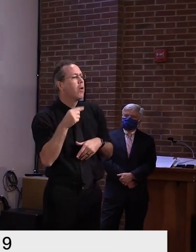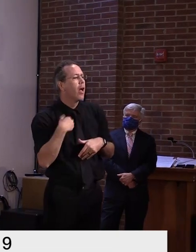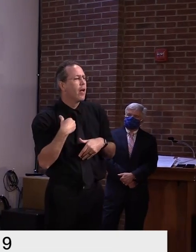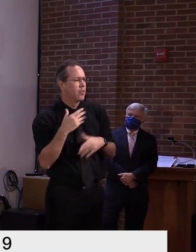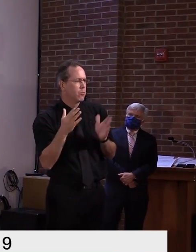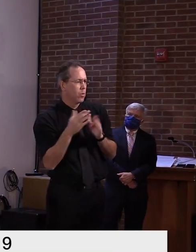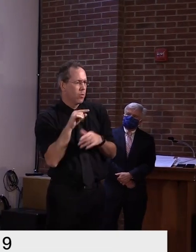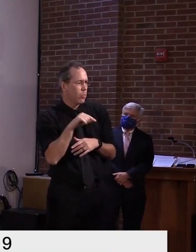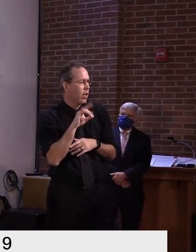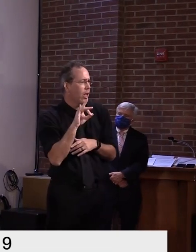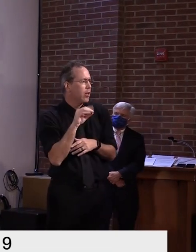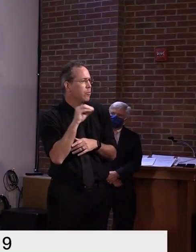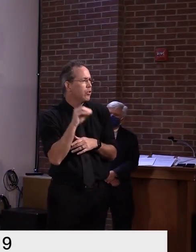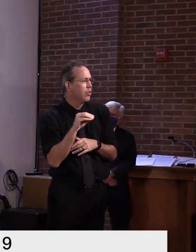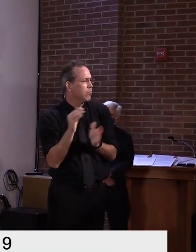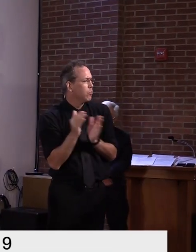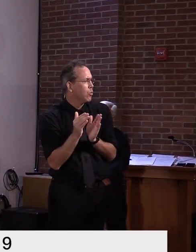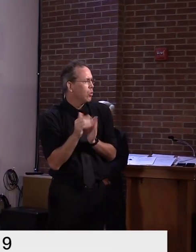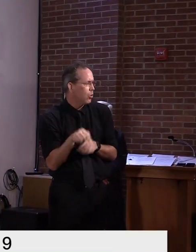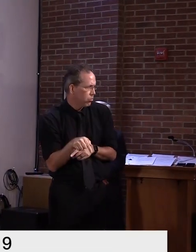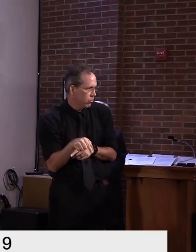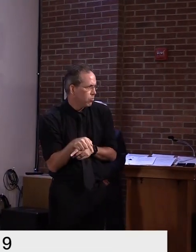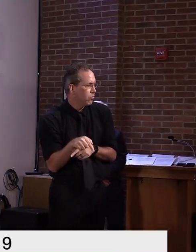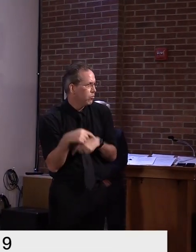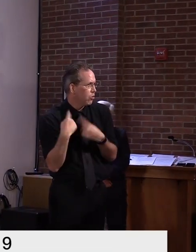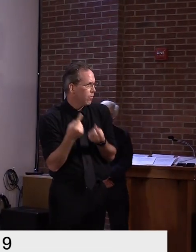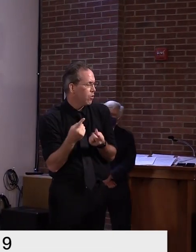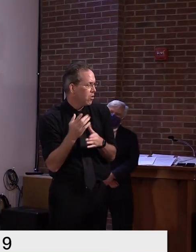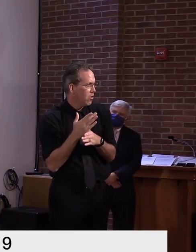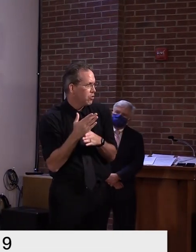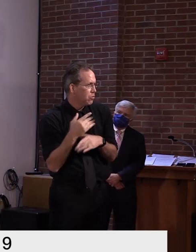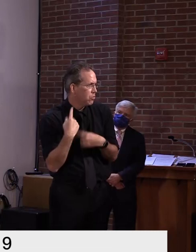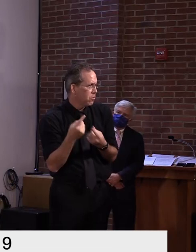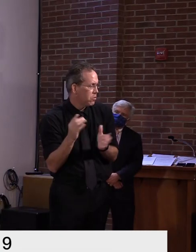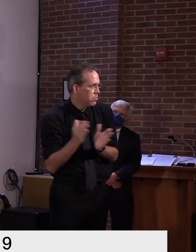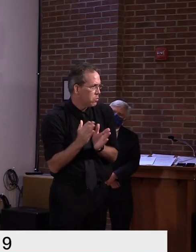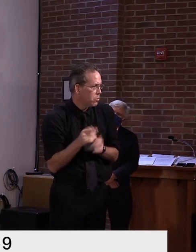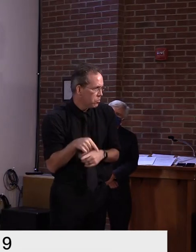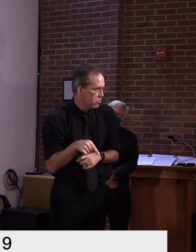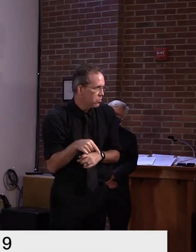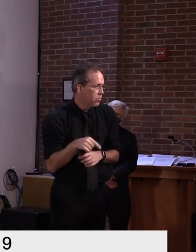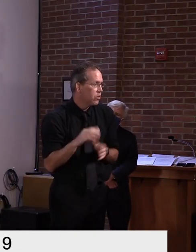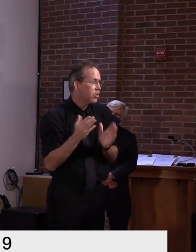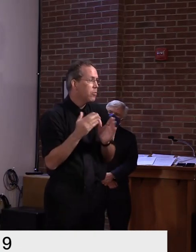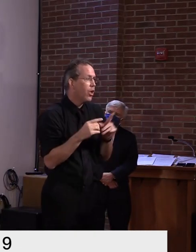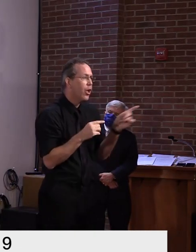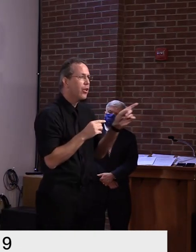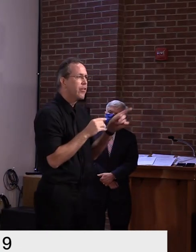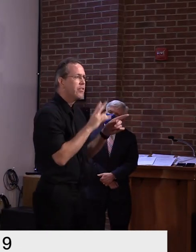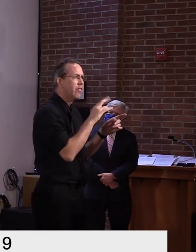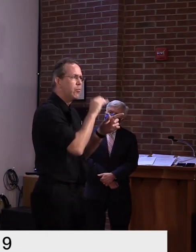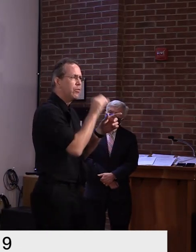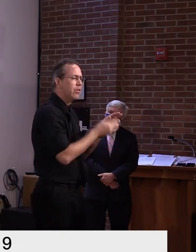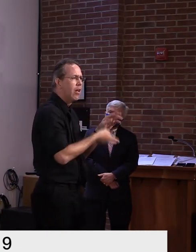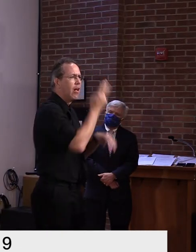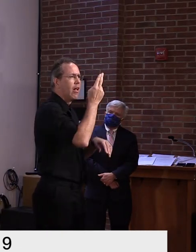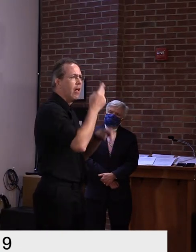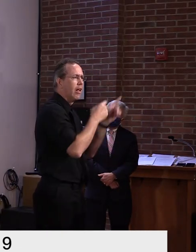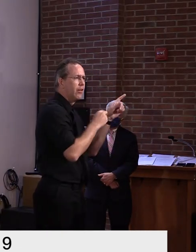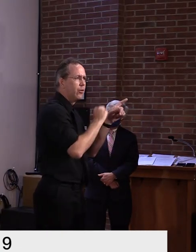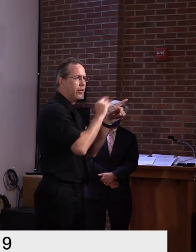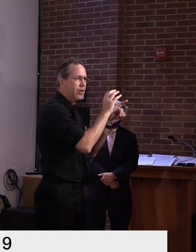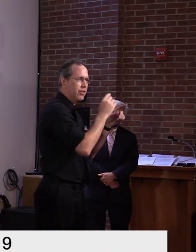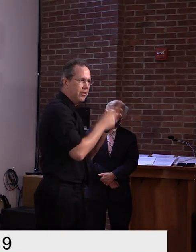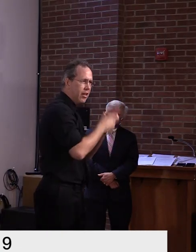number for where we've been lately. That's an order of magnitude less than the 7% that North Carolina has.